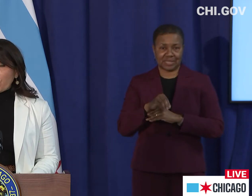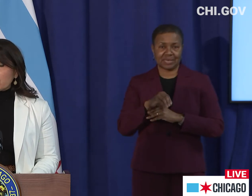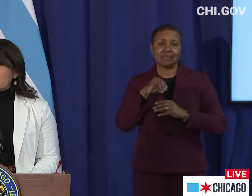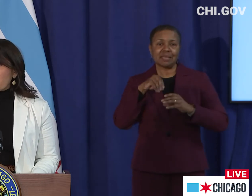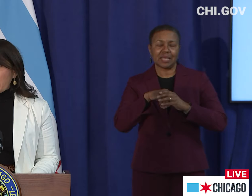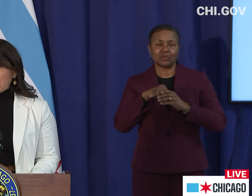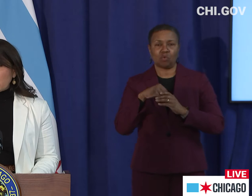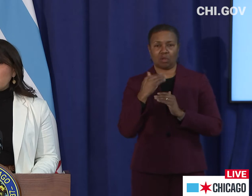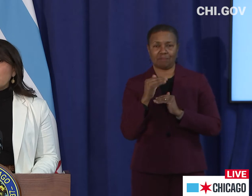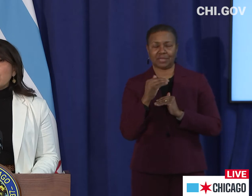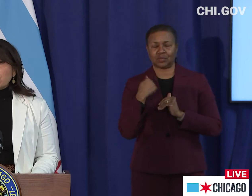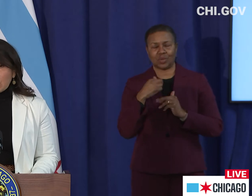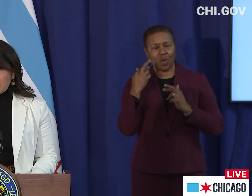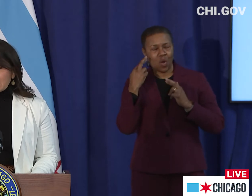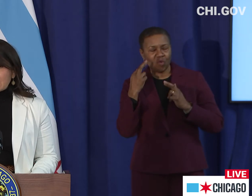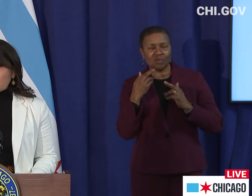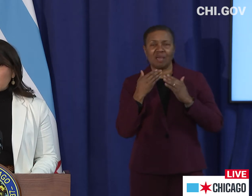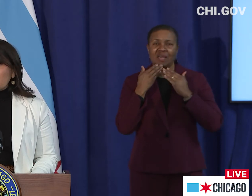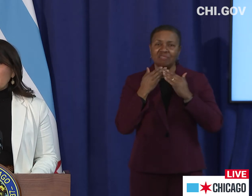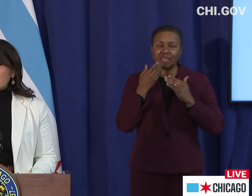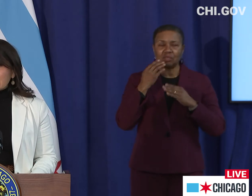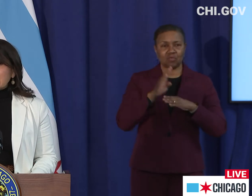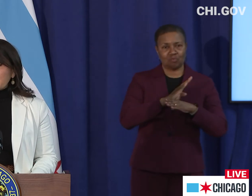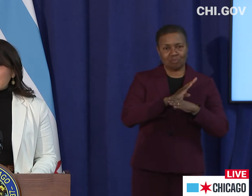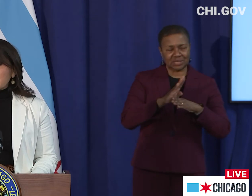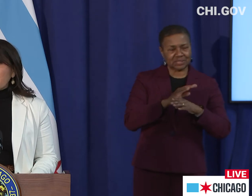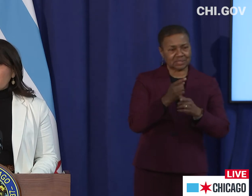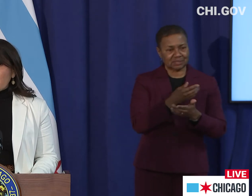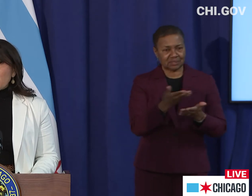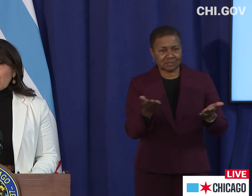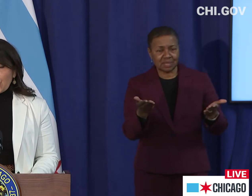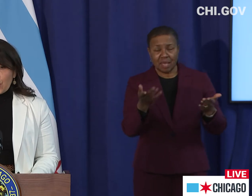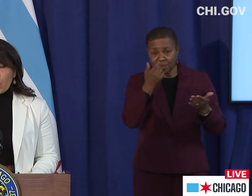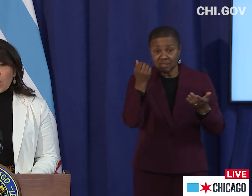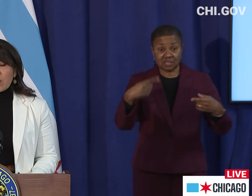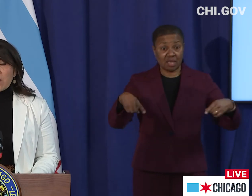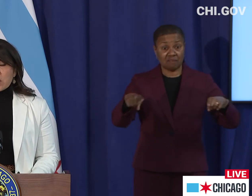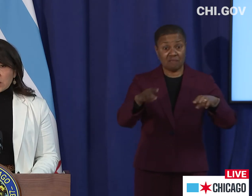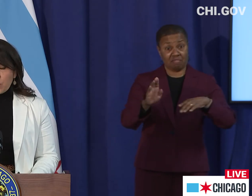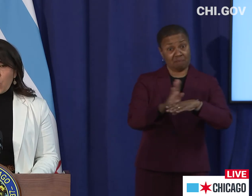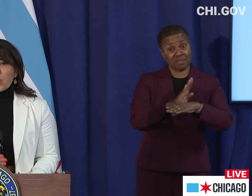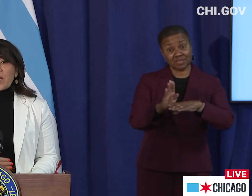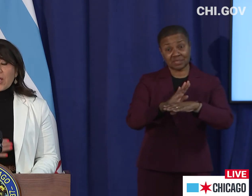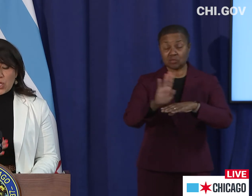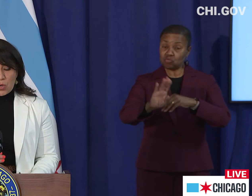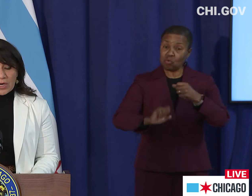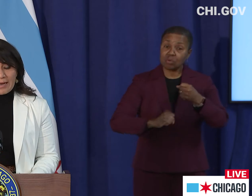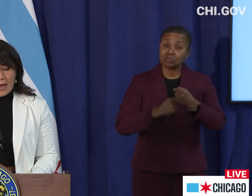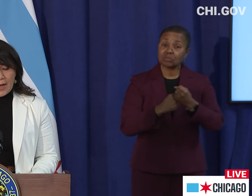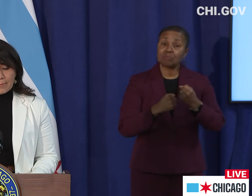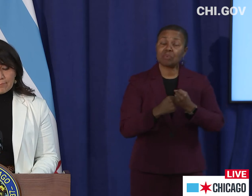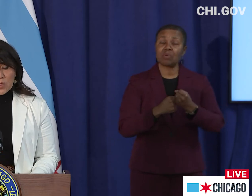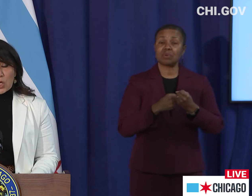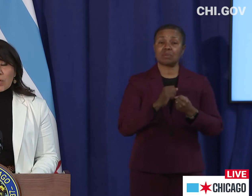very hopeful. So thank you to our business community, because it's because of your support and